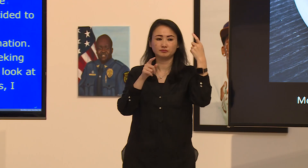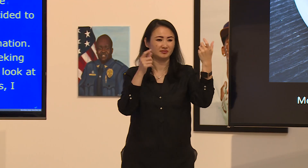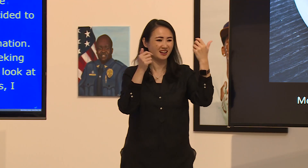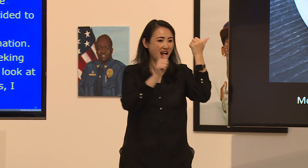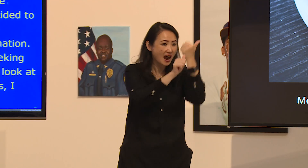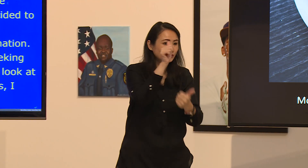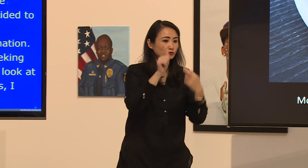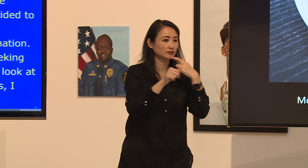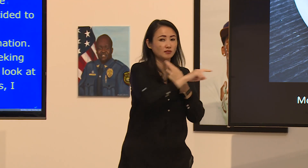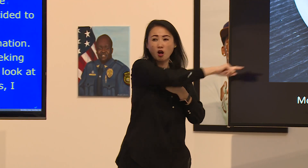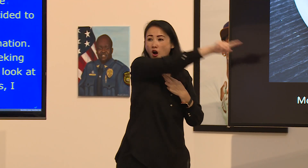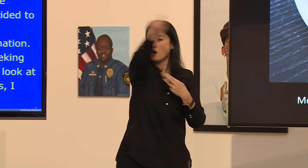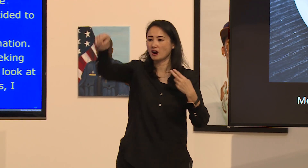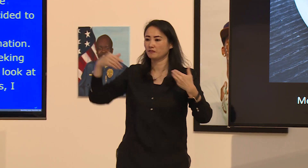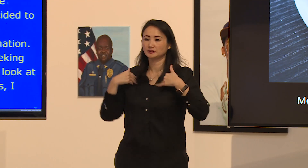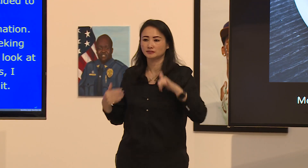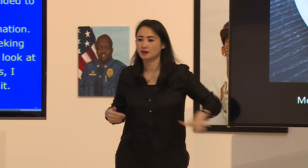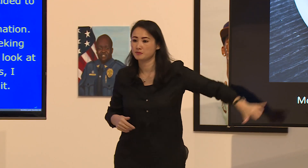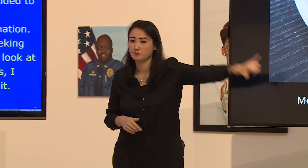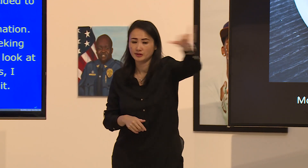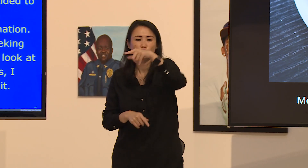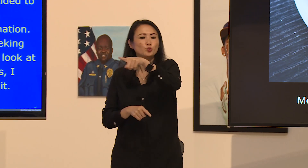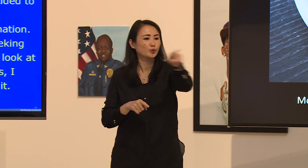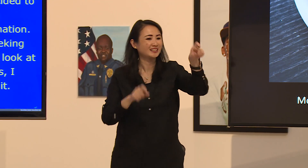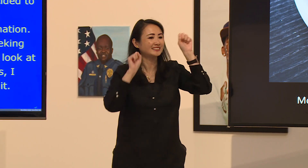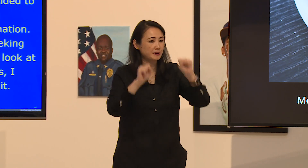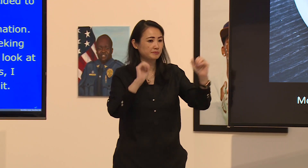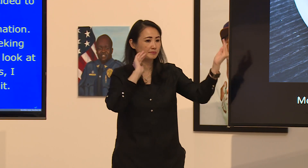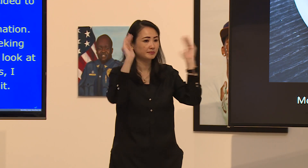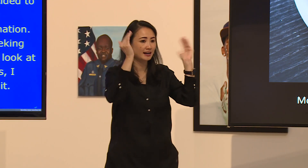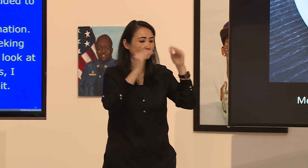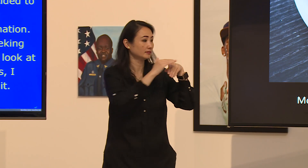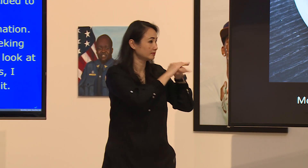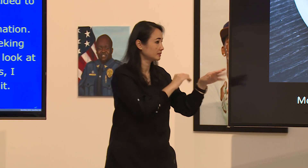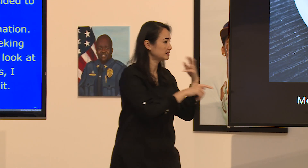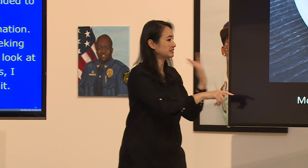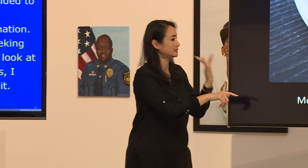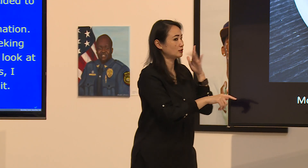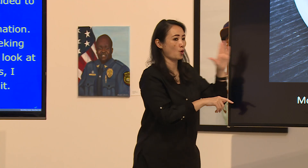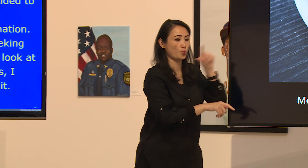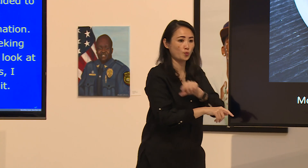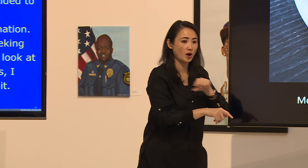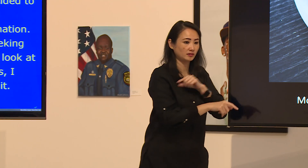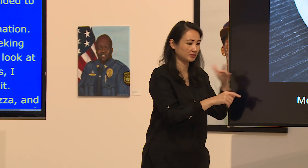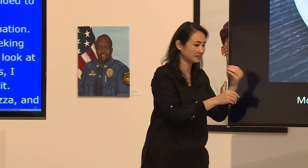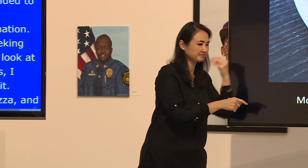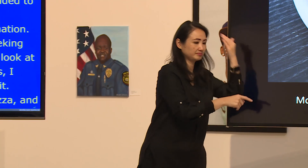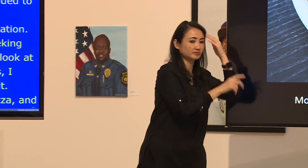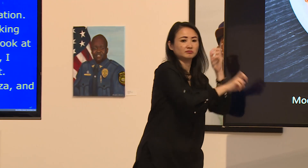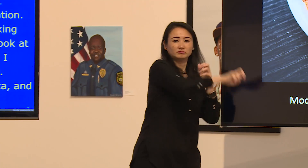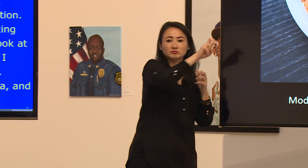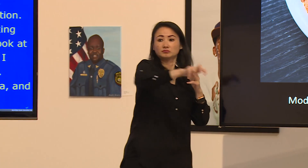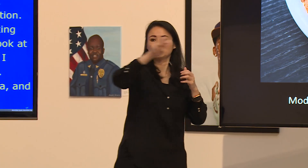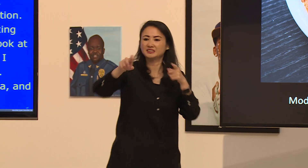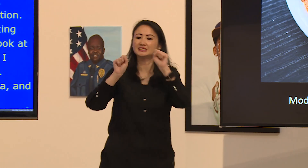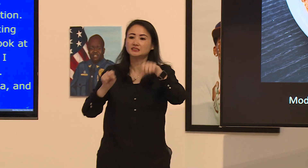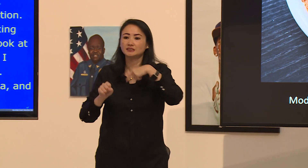many people all around will be able to see comparisons based off of ours and other restaurants. They're going to see differences